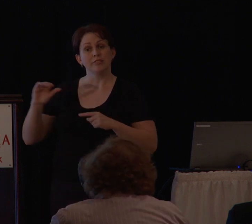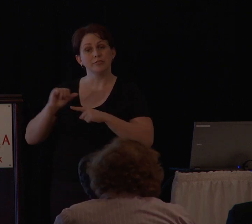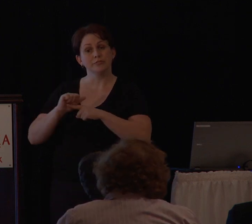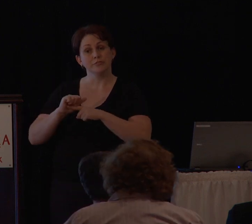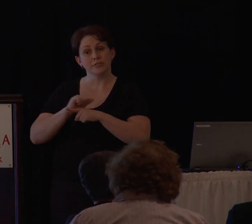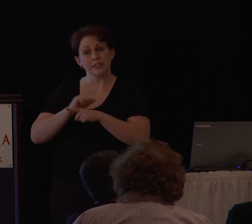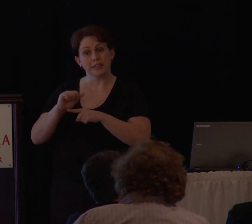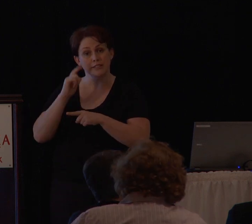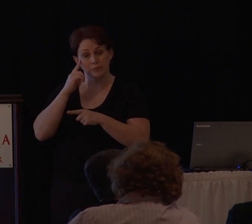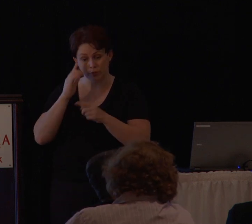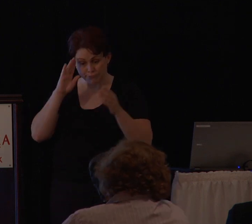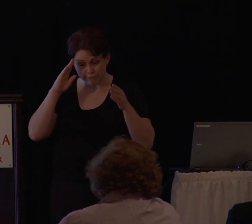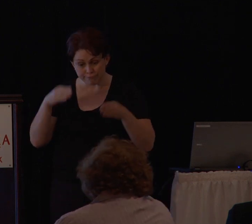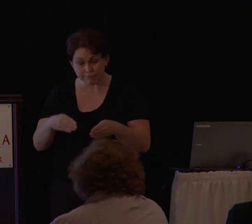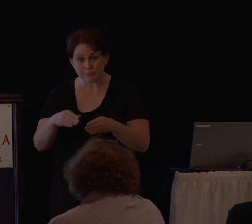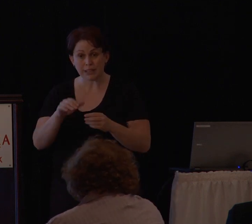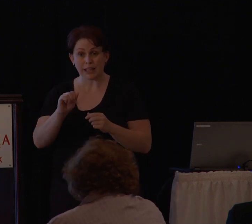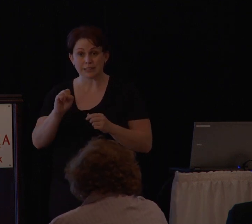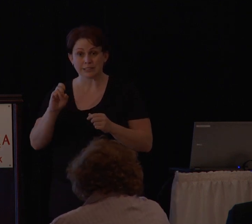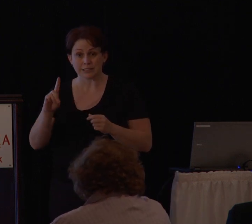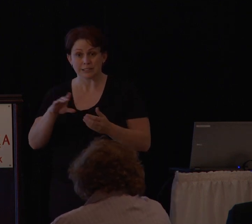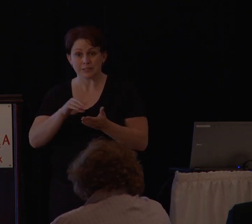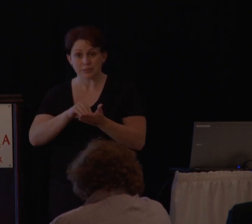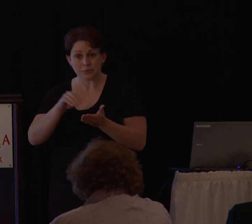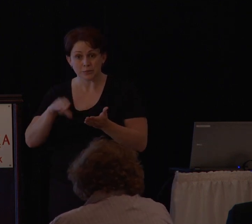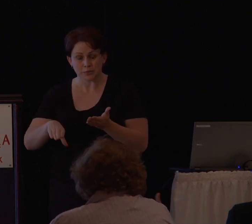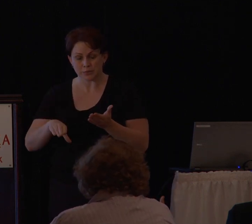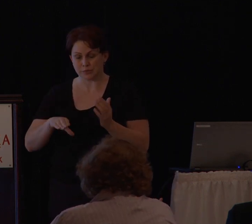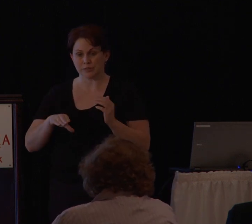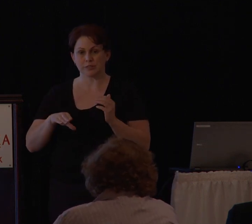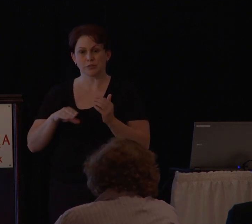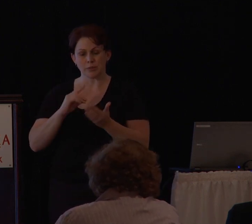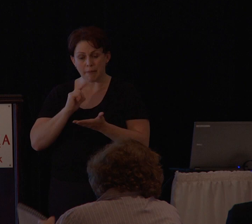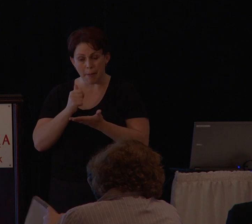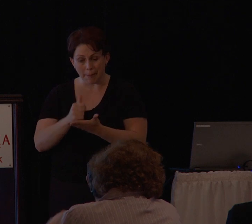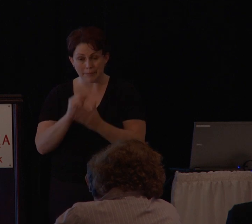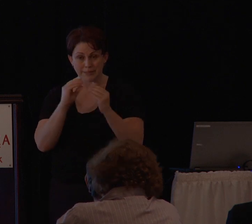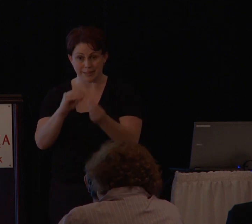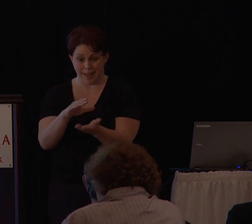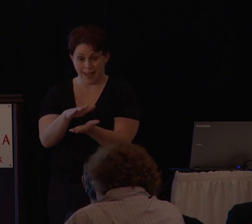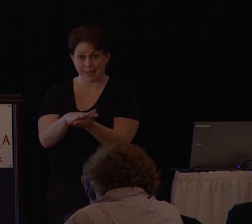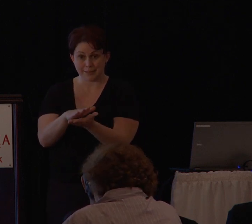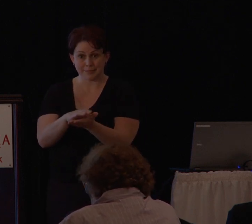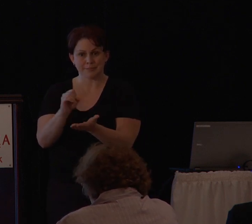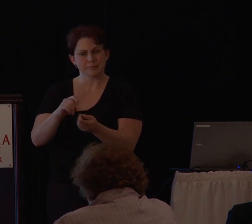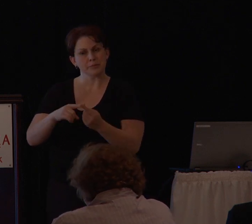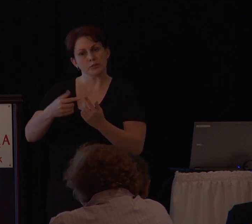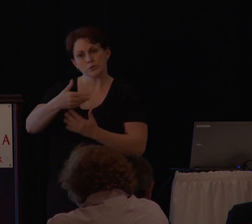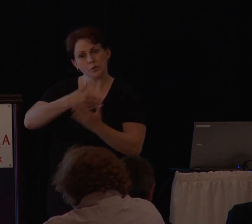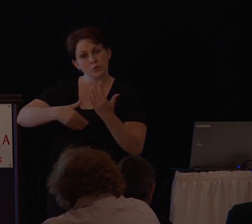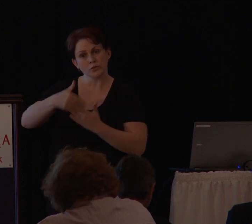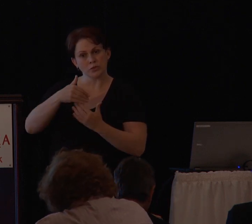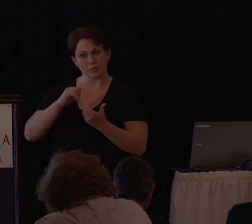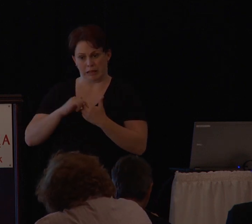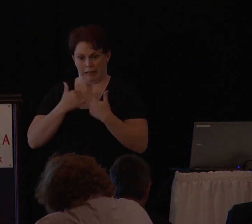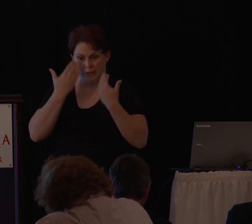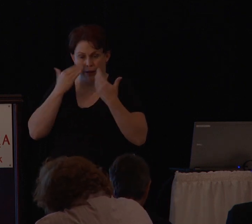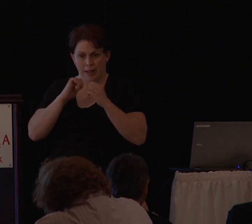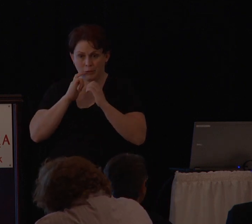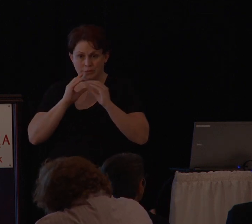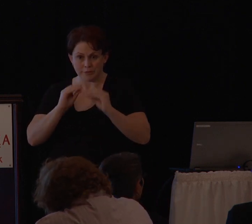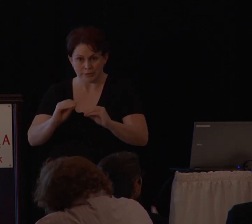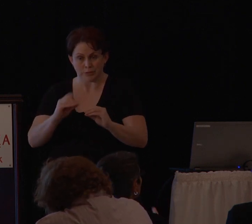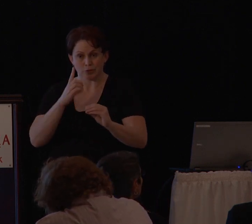around in how to help them academically, but not always socially, and helping to include them